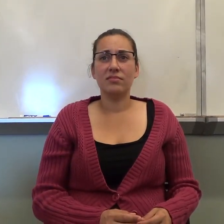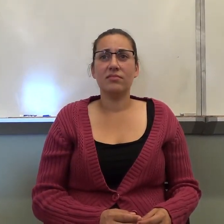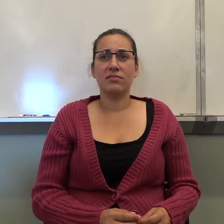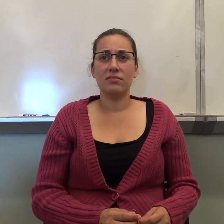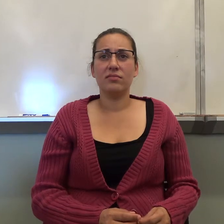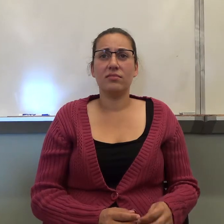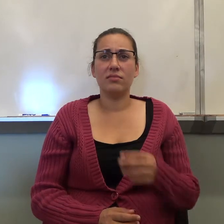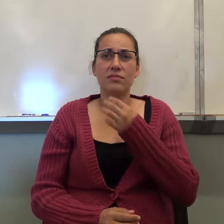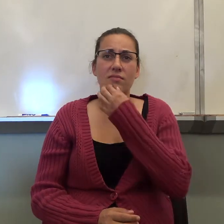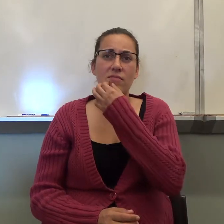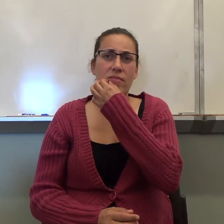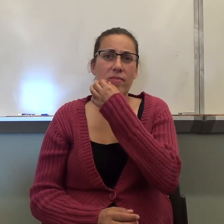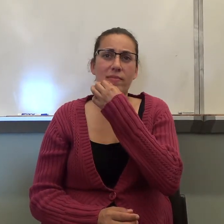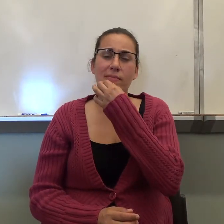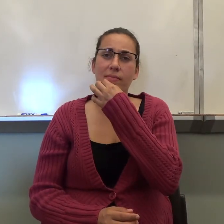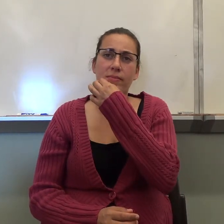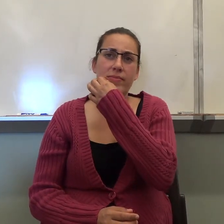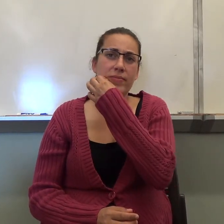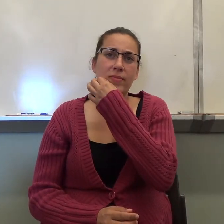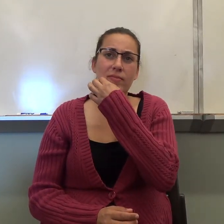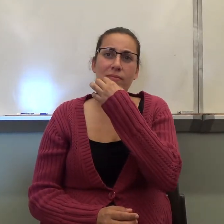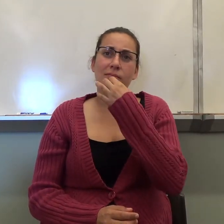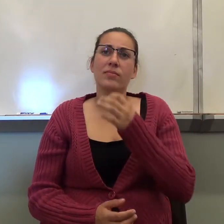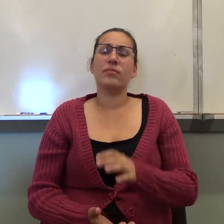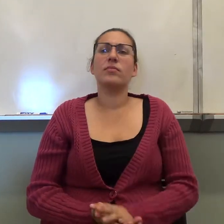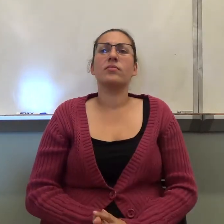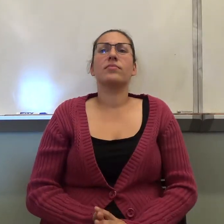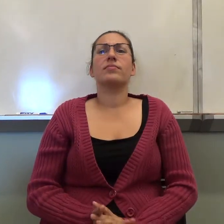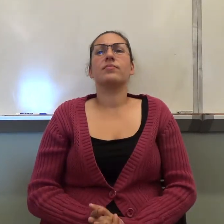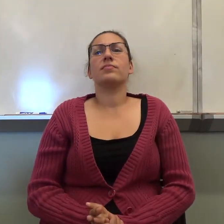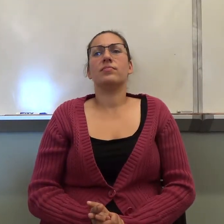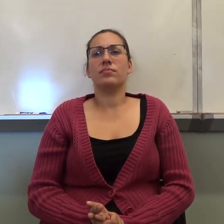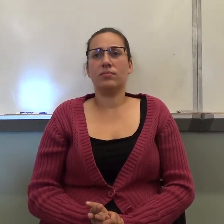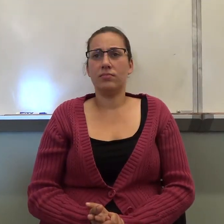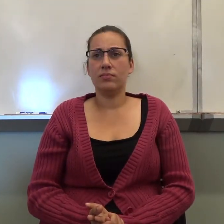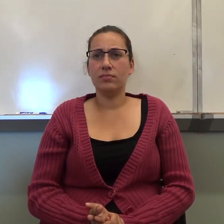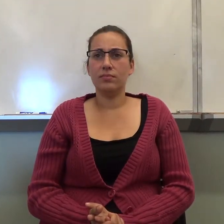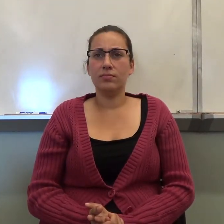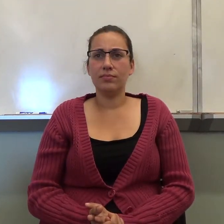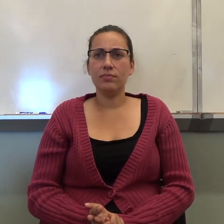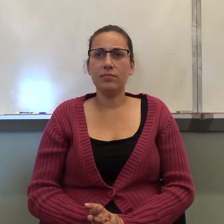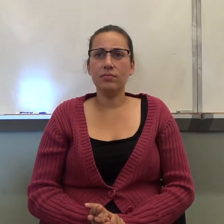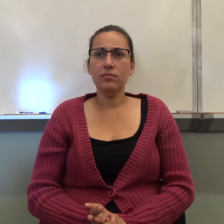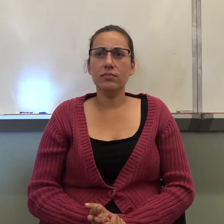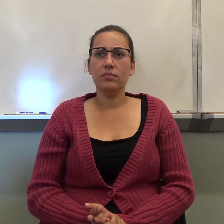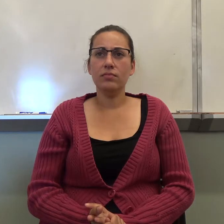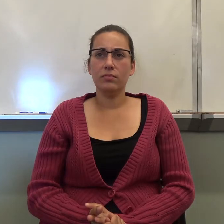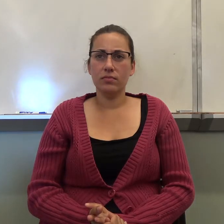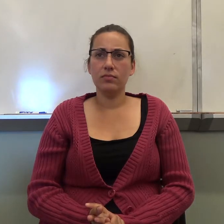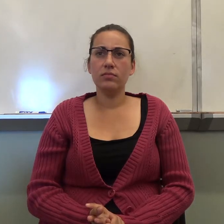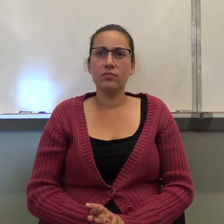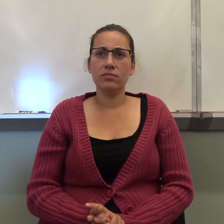Okay, let's look at some examples of combining like terms.